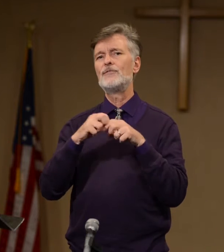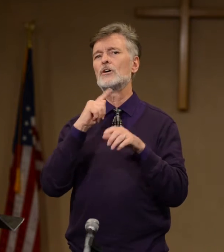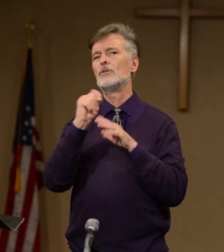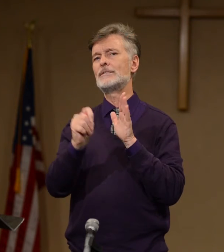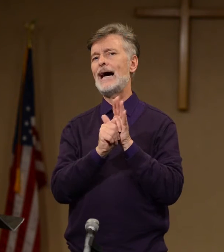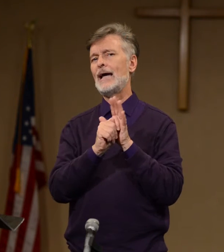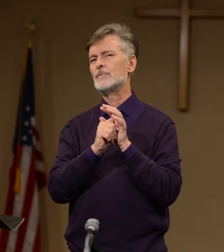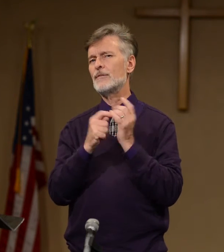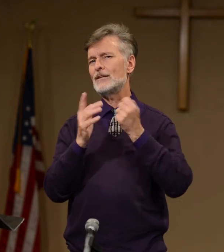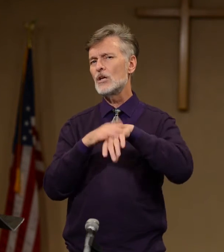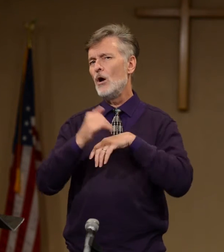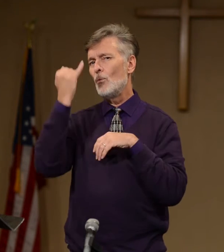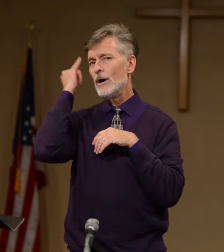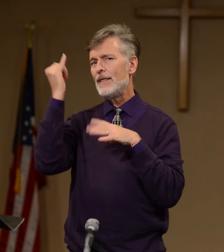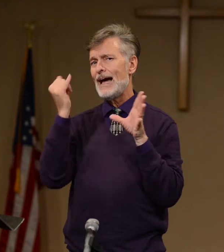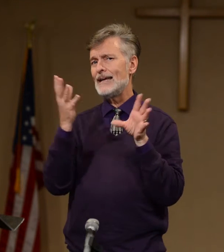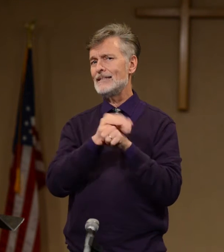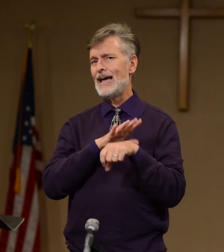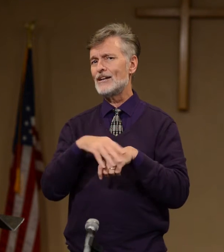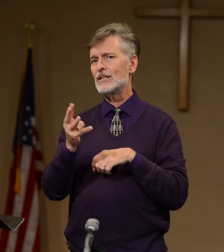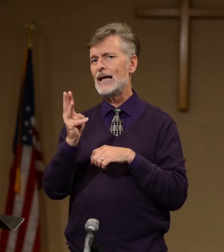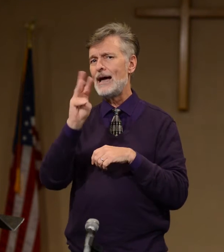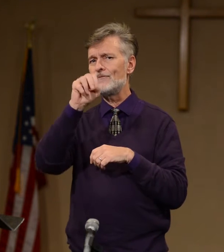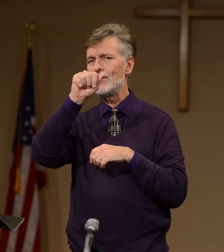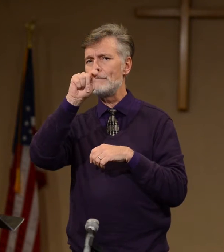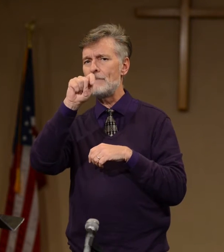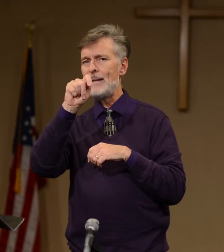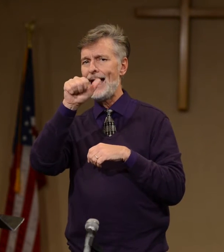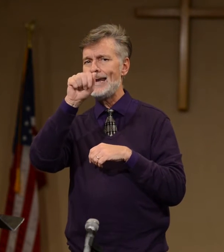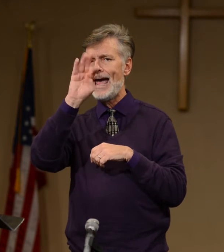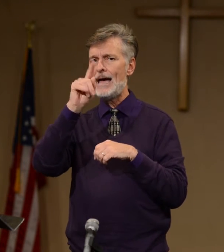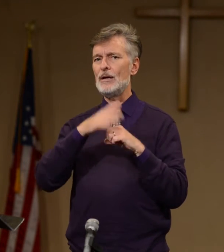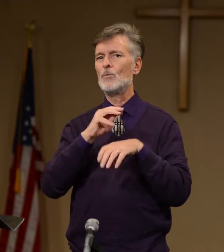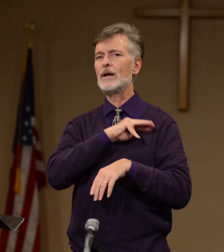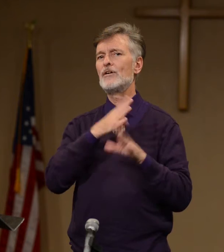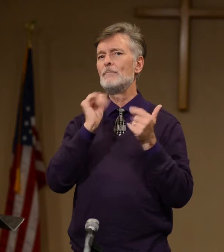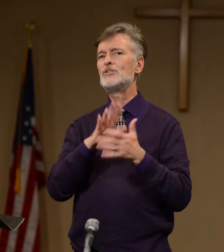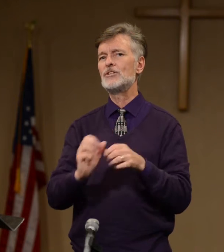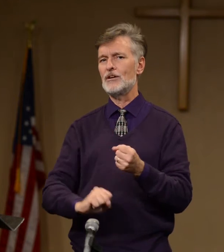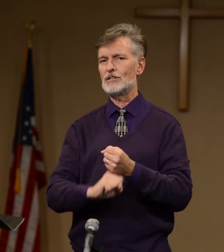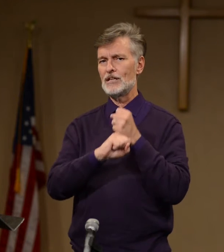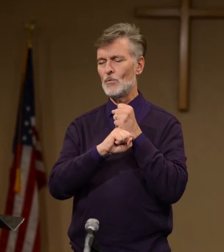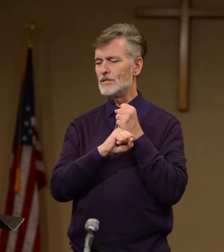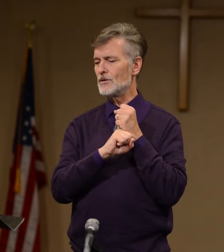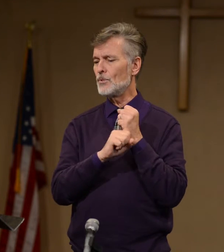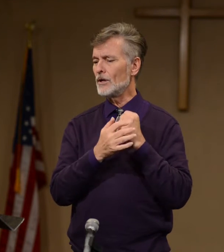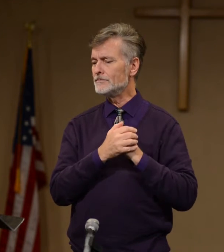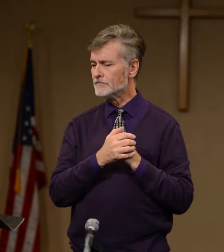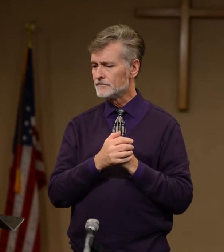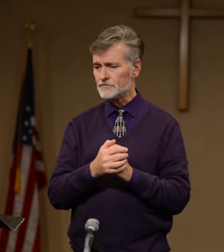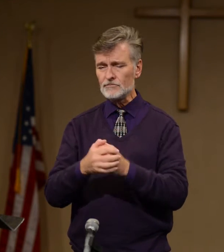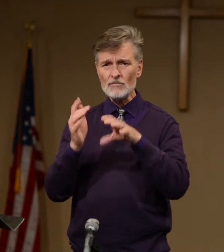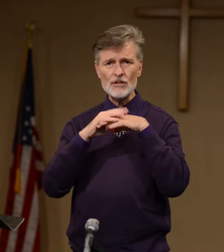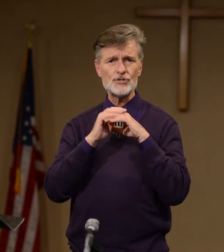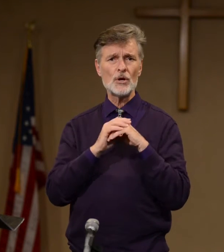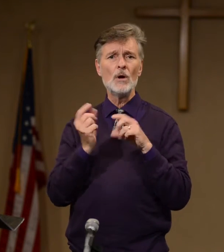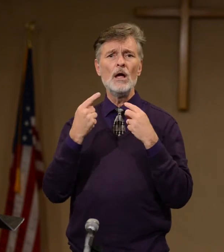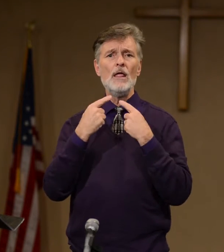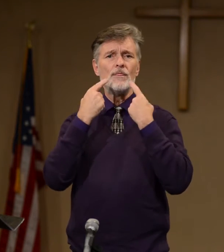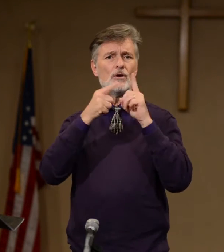difficult times. So that's one of the ideas I actually got from Matt Abbott, one of our missionaries that we support. So those